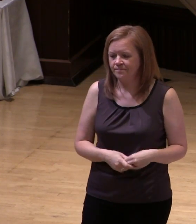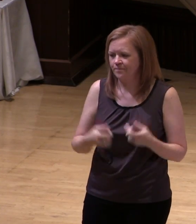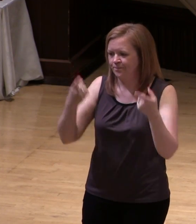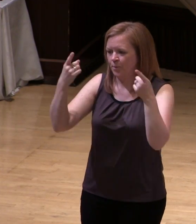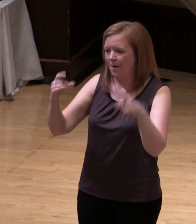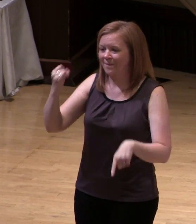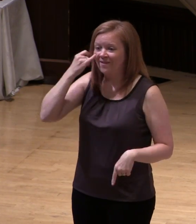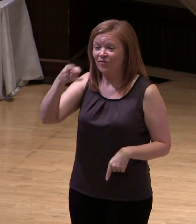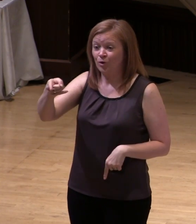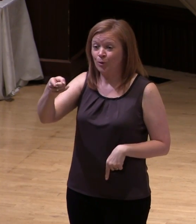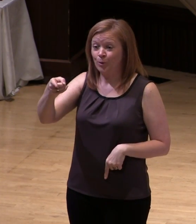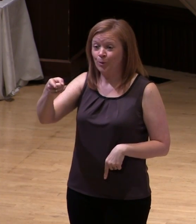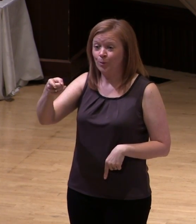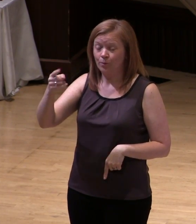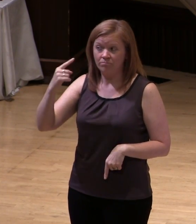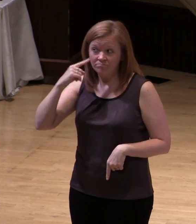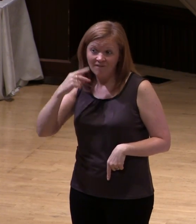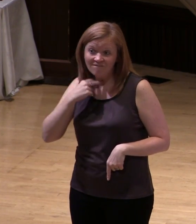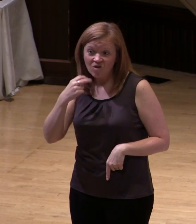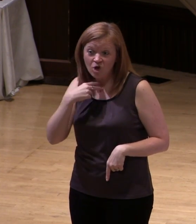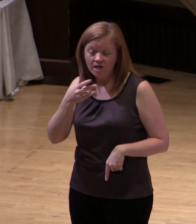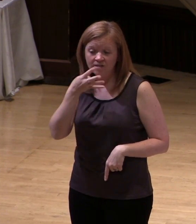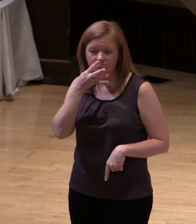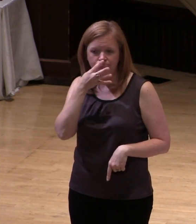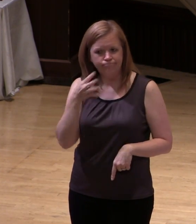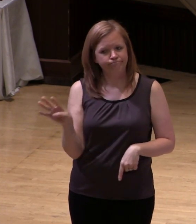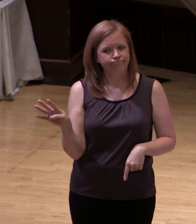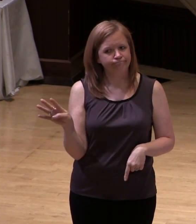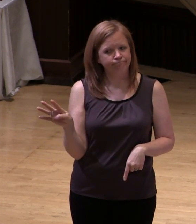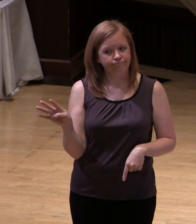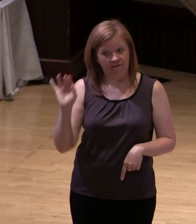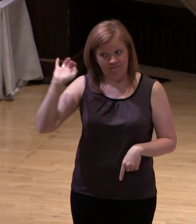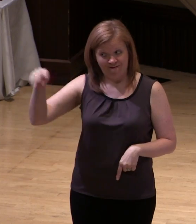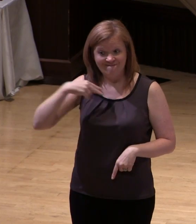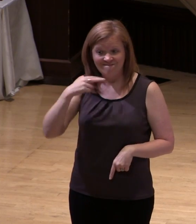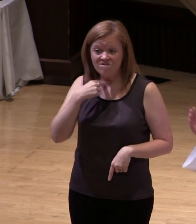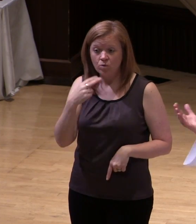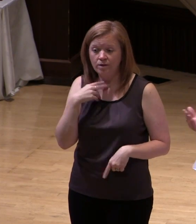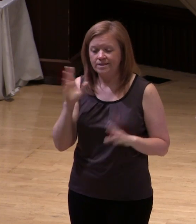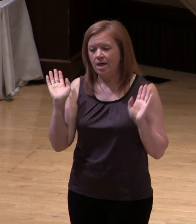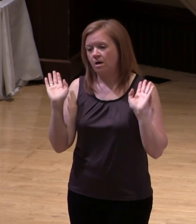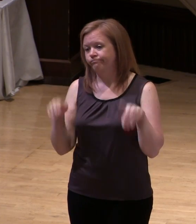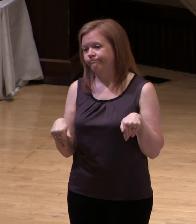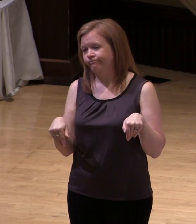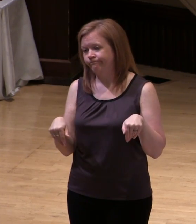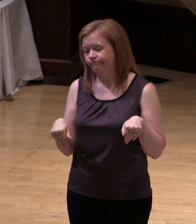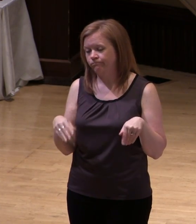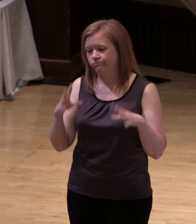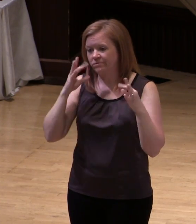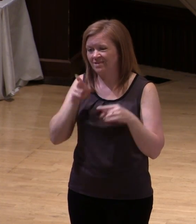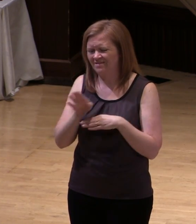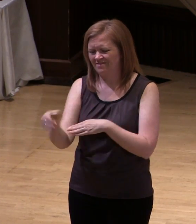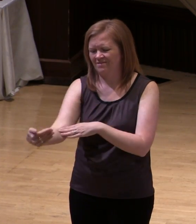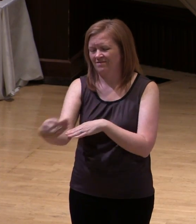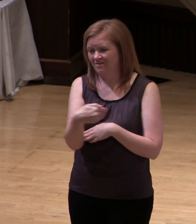happens if you ignore the voice of the Holy Spirit? Does it give up? Does it tell you to make a U-turn?